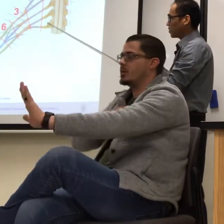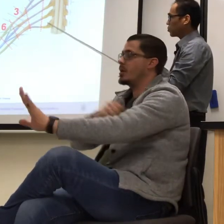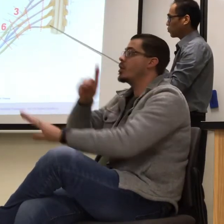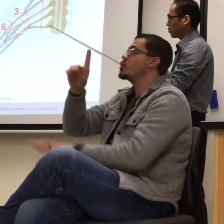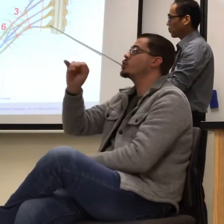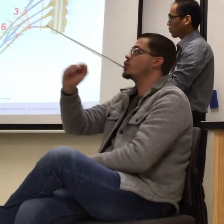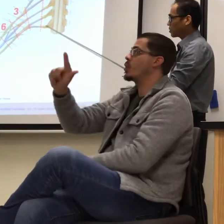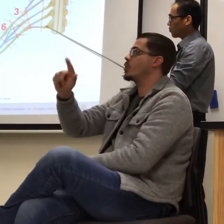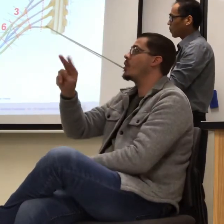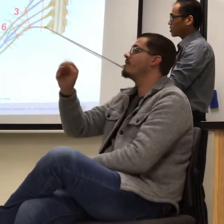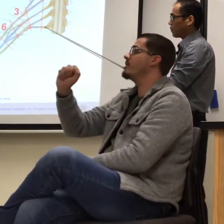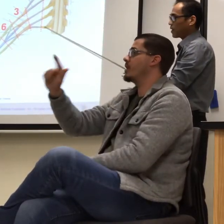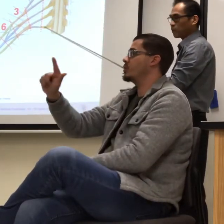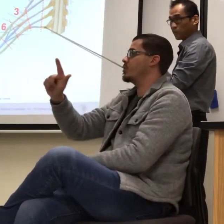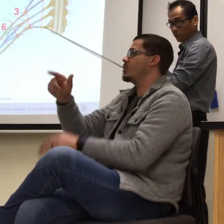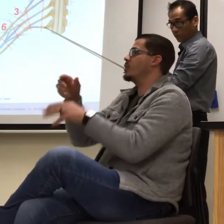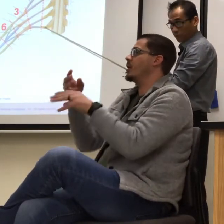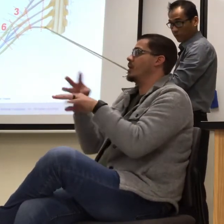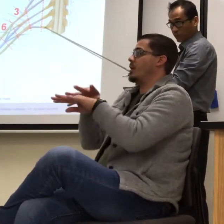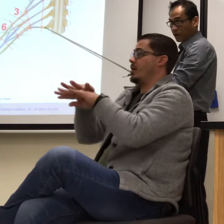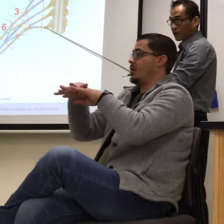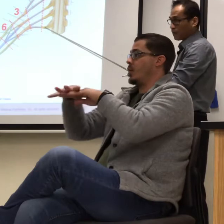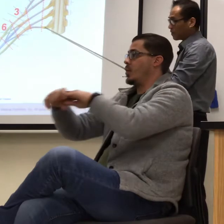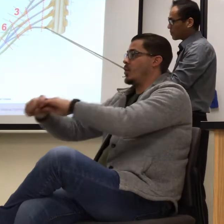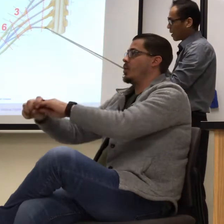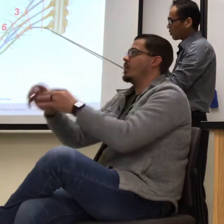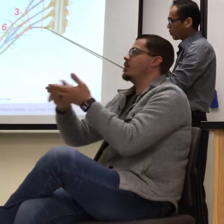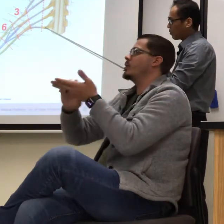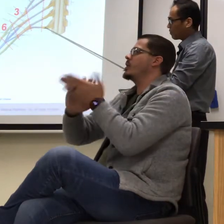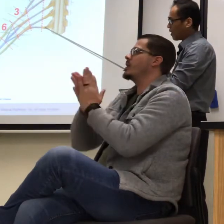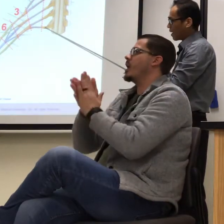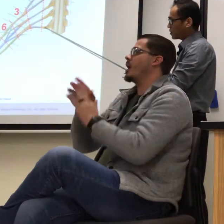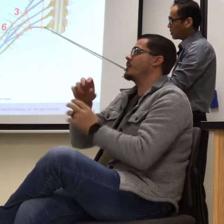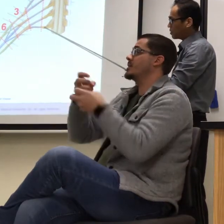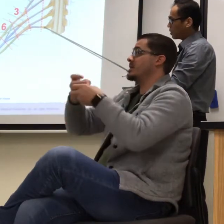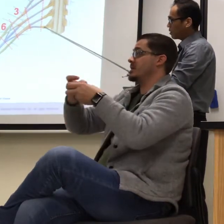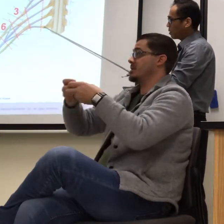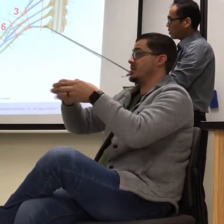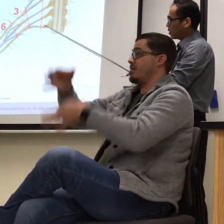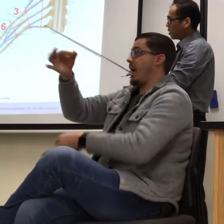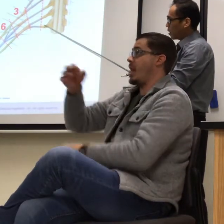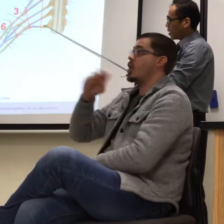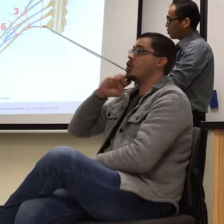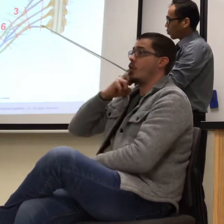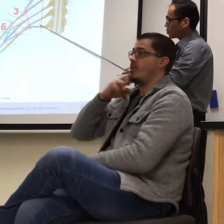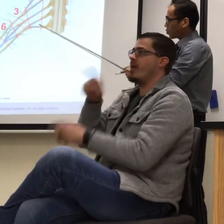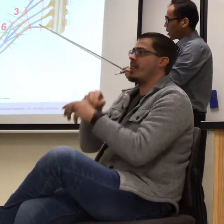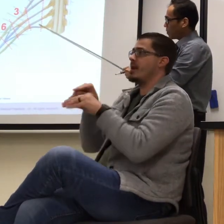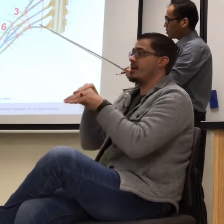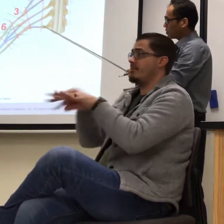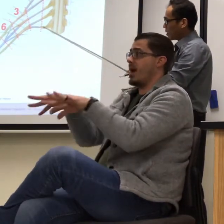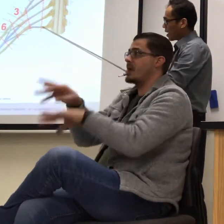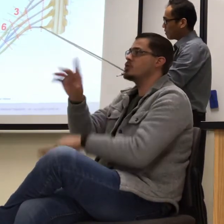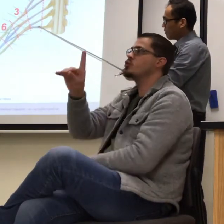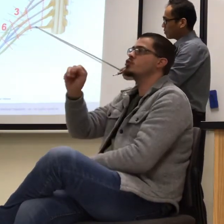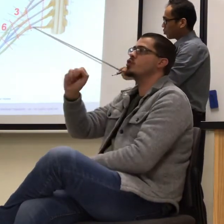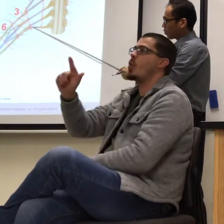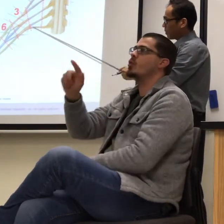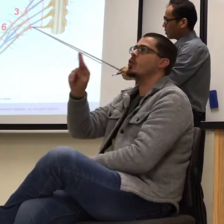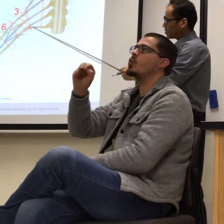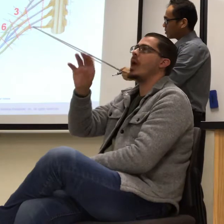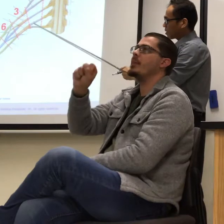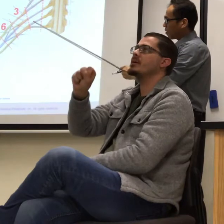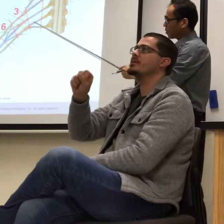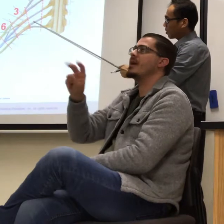Dorsal and ventral root merge to form a spinal nerve. Then the spinal nerve divides into a dorsal ramus and a